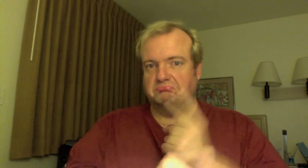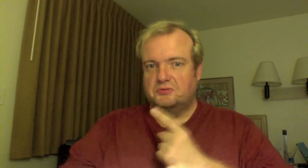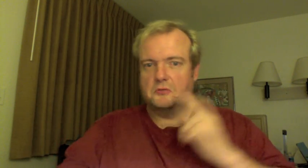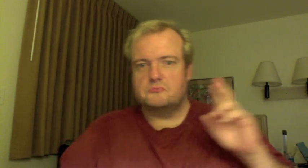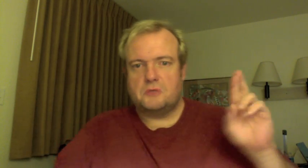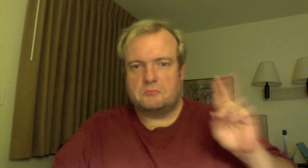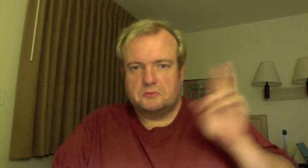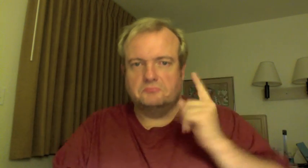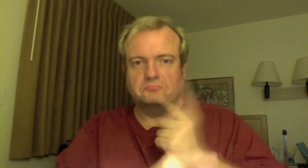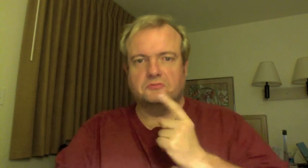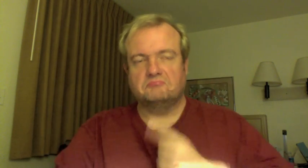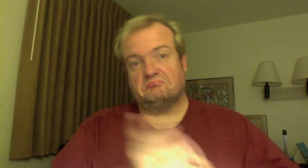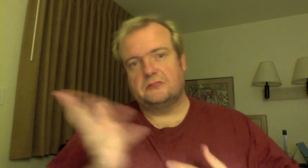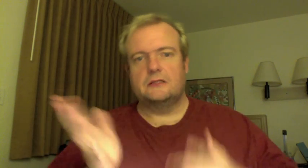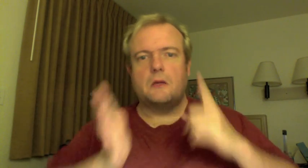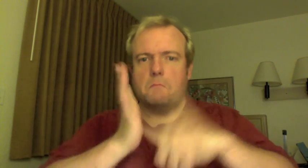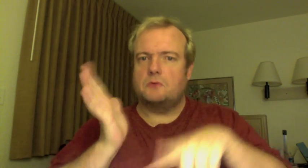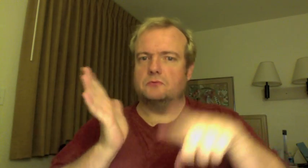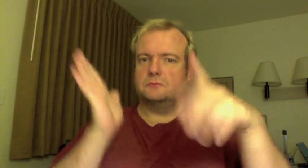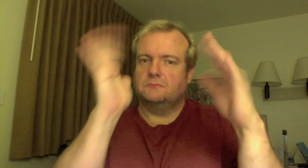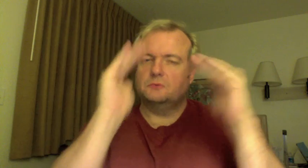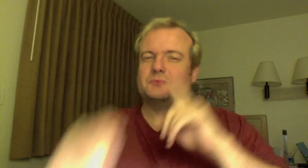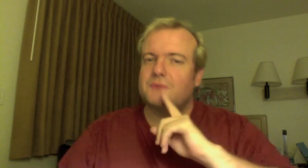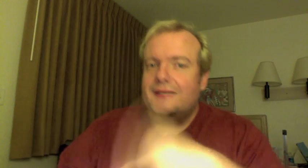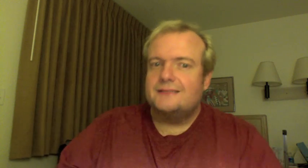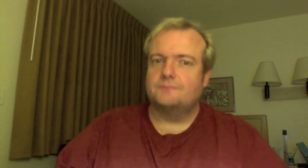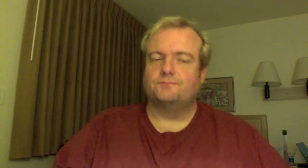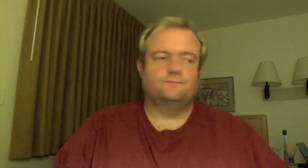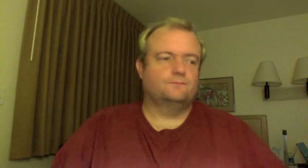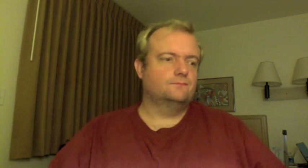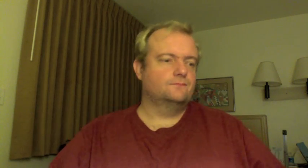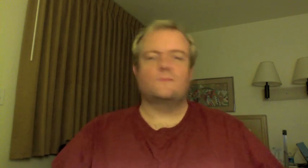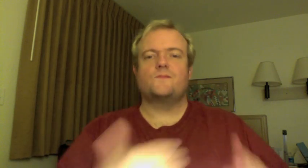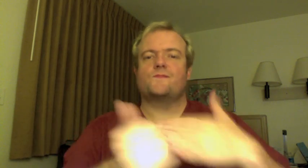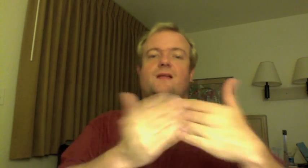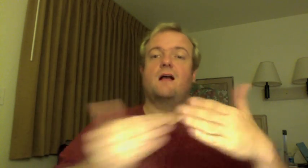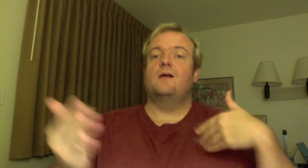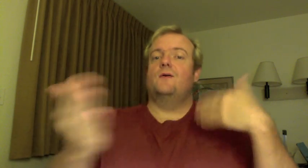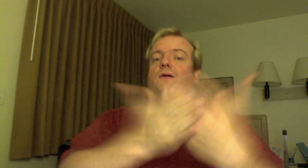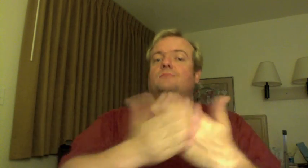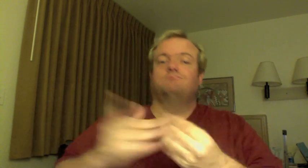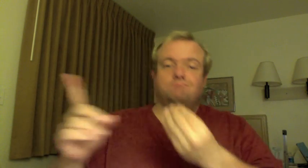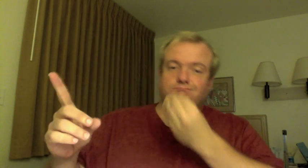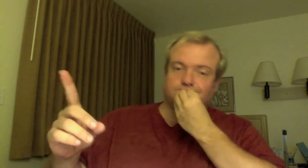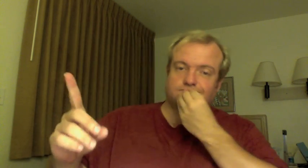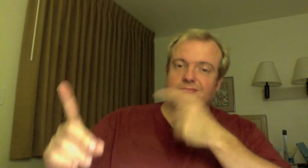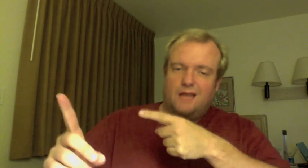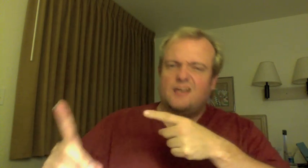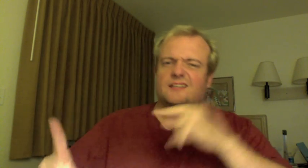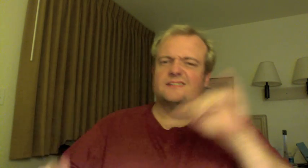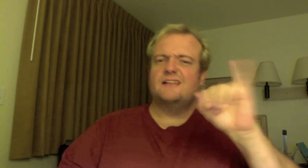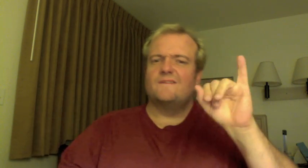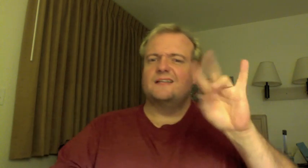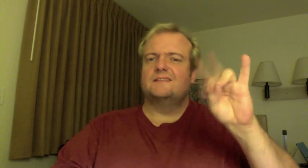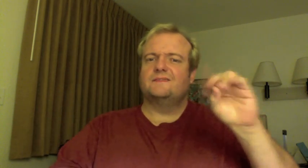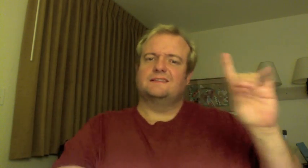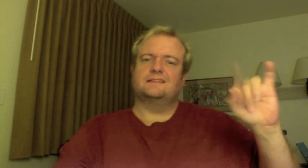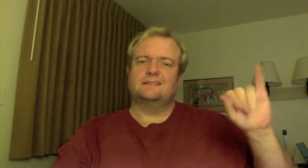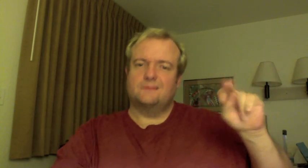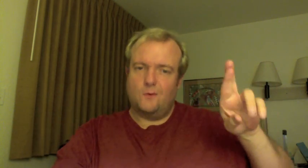open-air design that retains the shape and style of the original. It makes the stadium cheaper and safer,